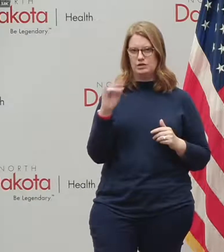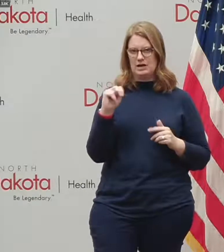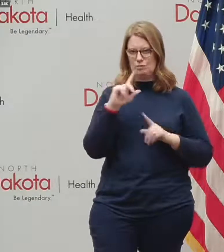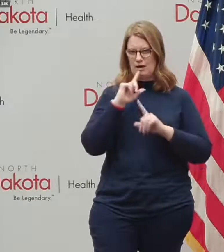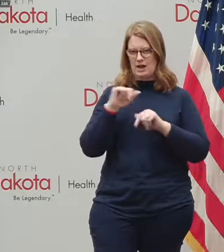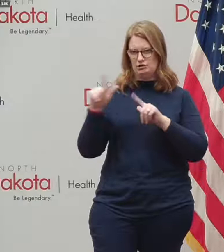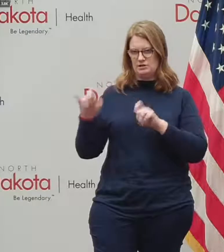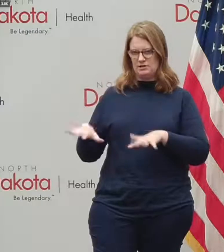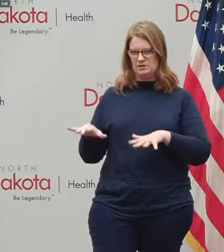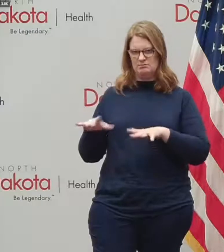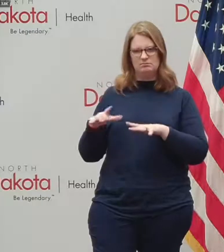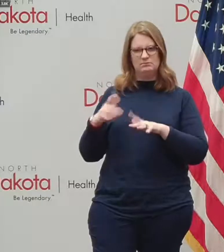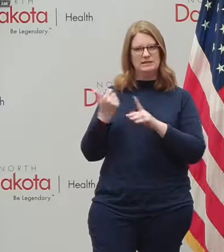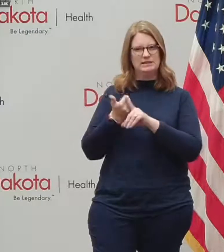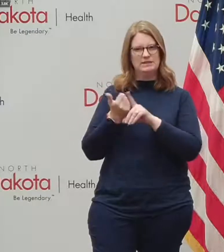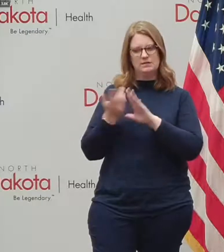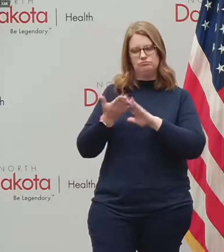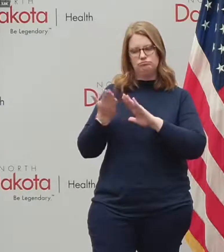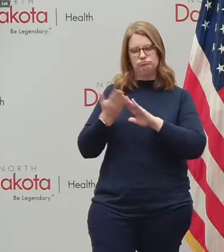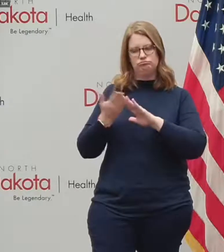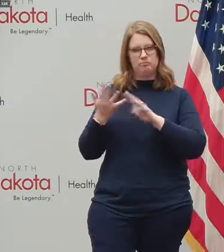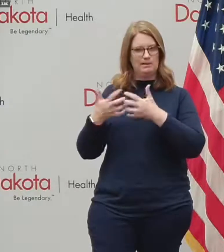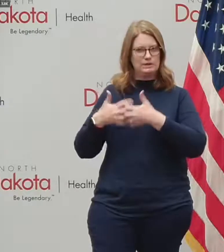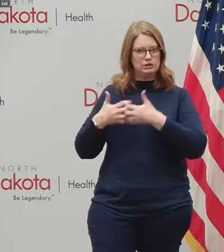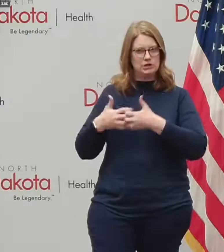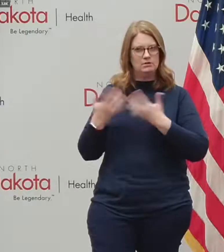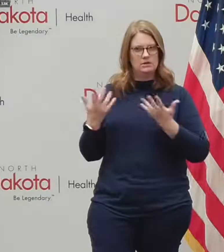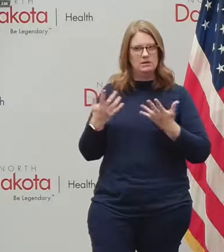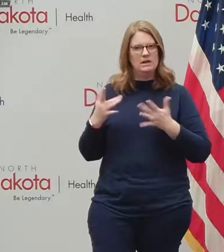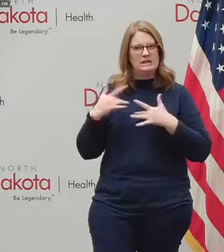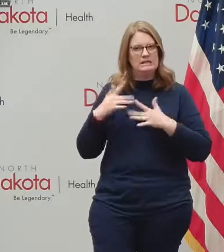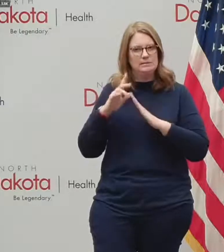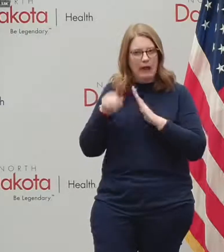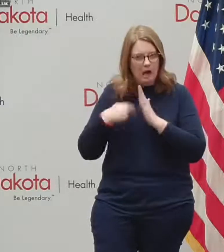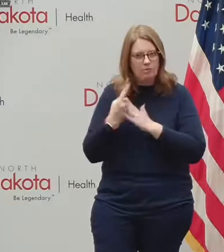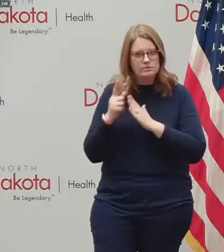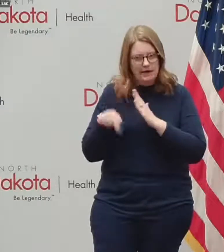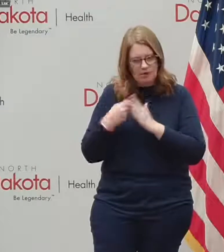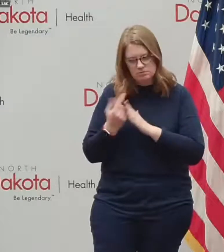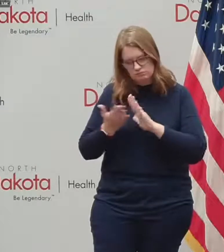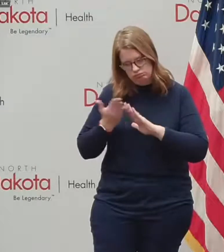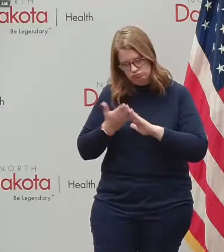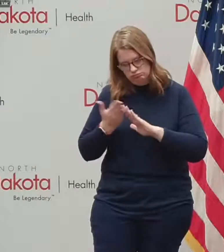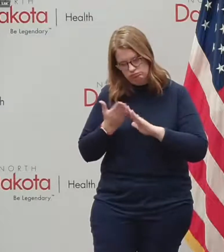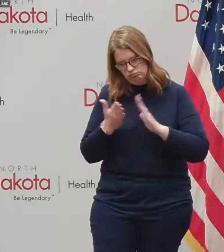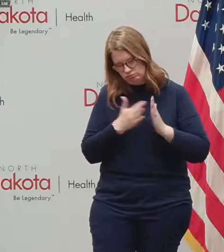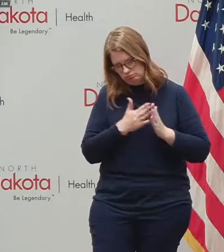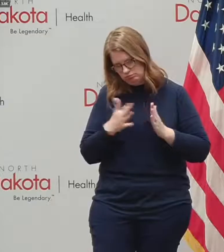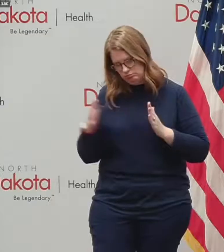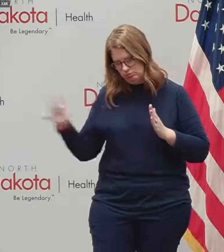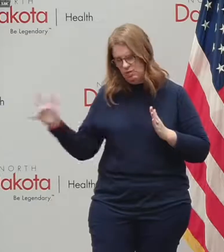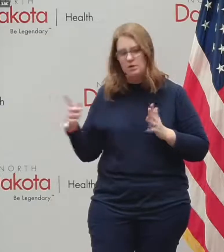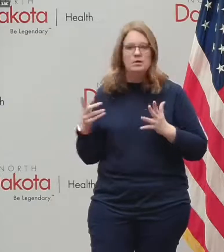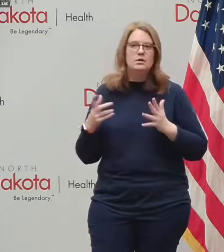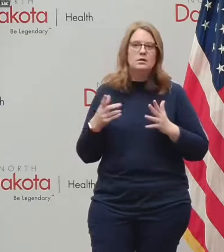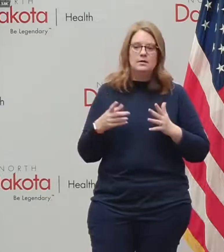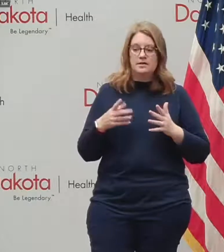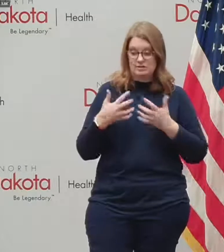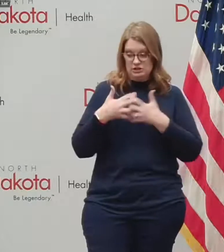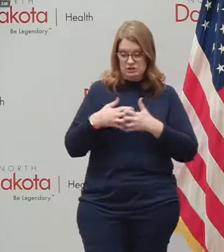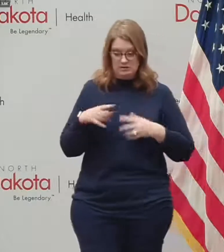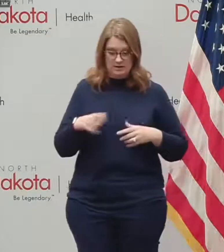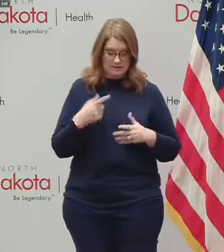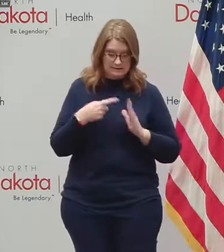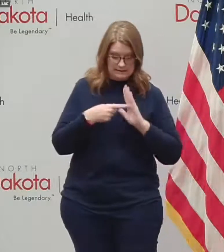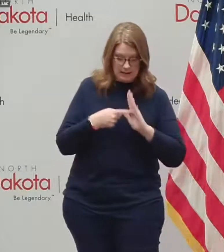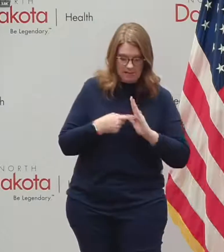machine that can take hours to run. Those machines will take a sample. If they